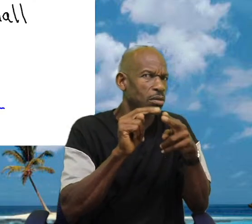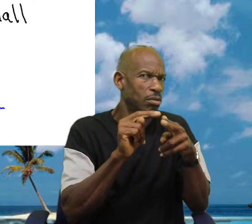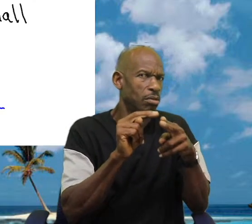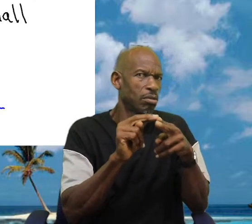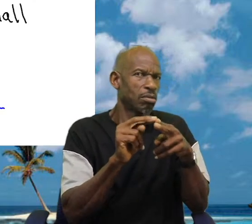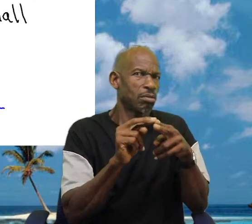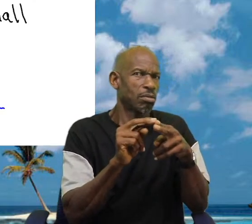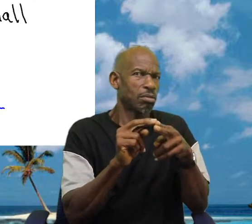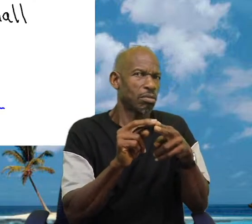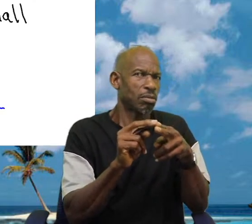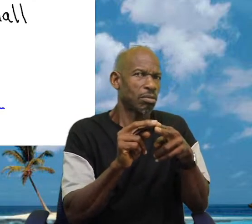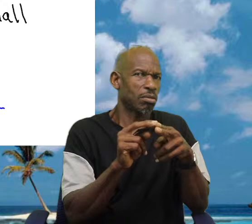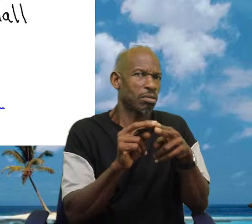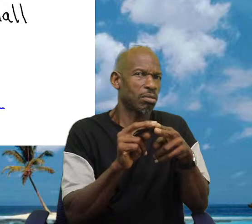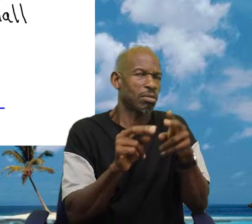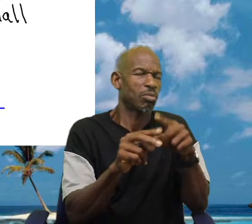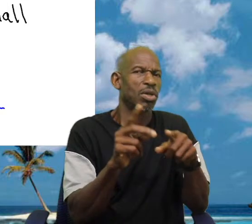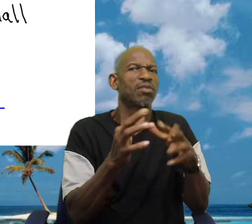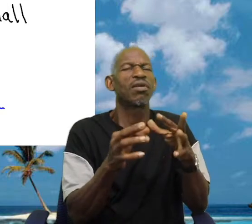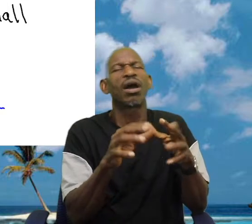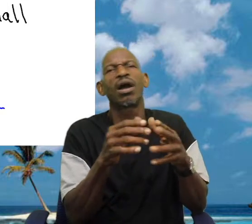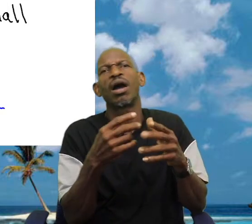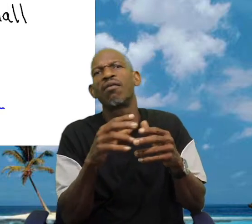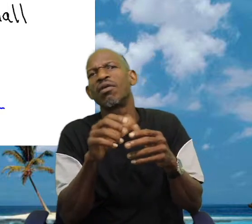to be a noun.